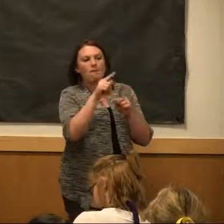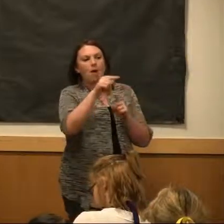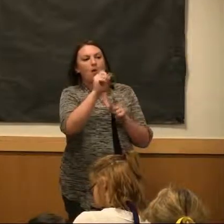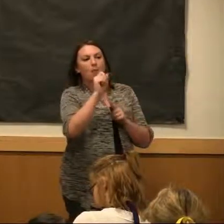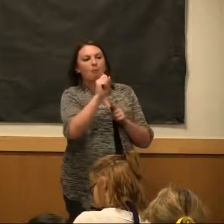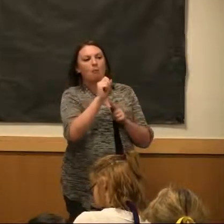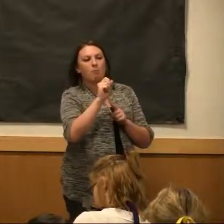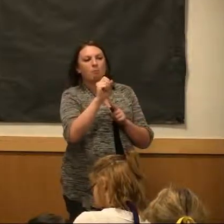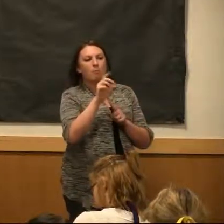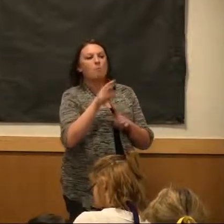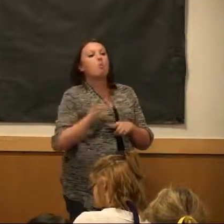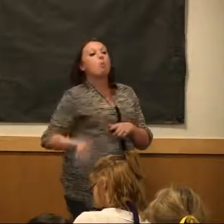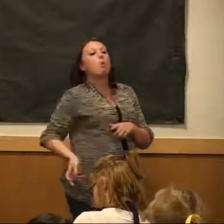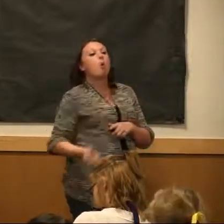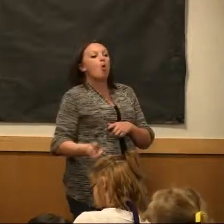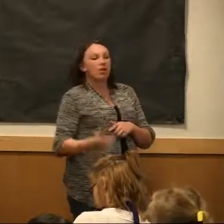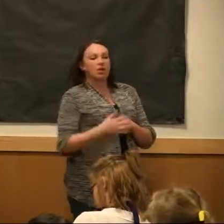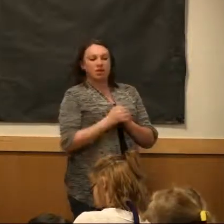Bowling?